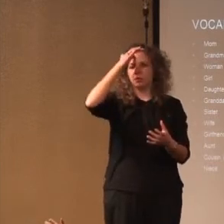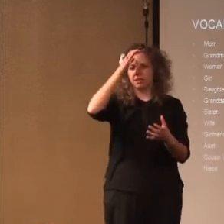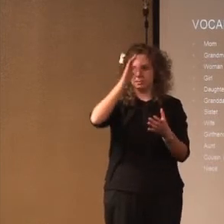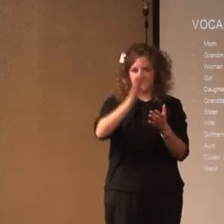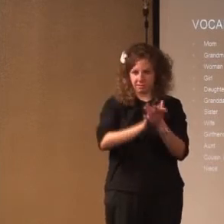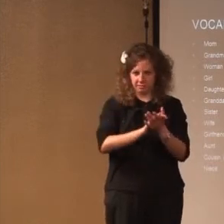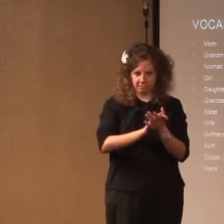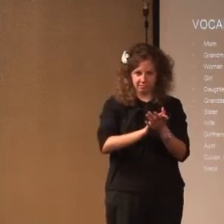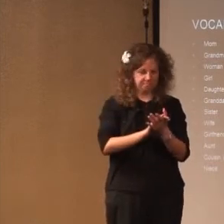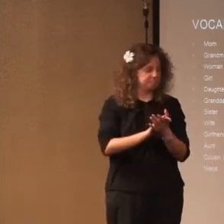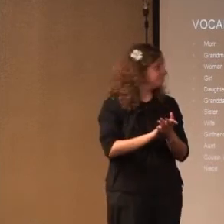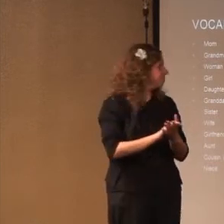husband.